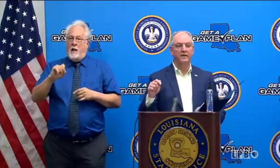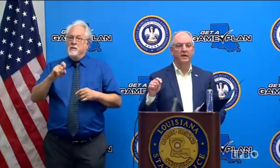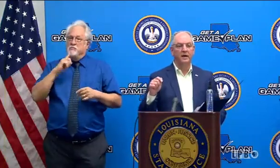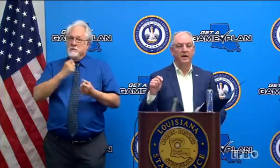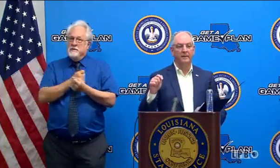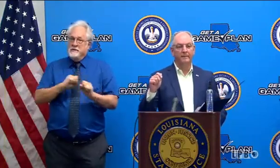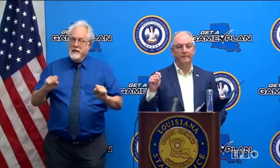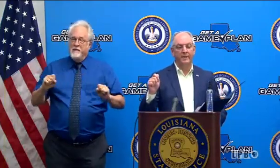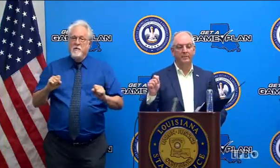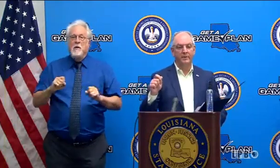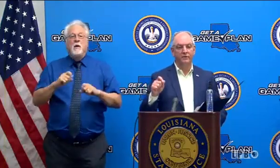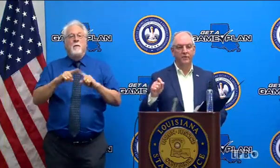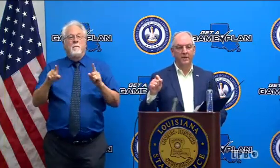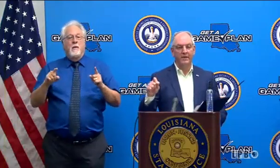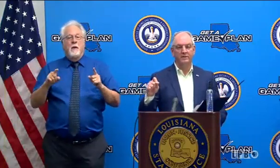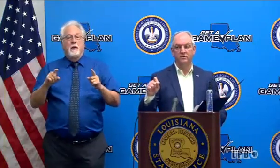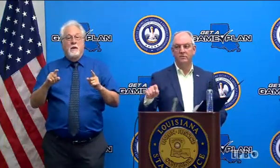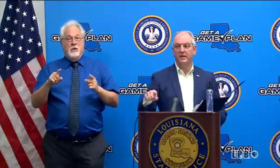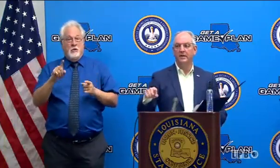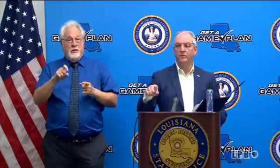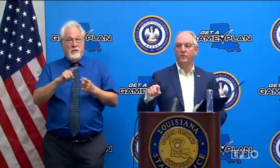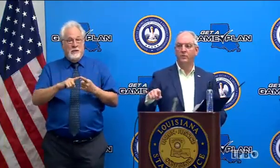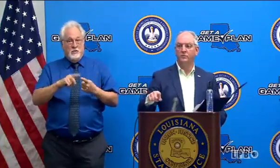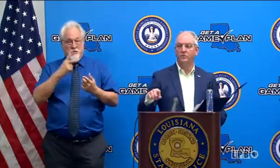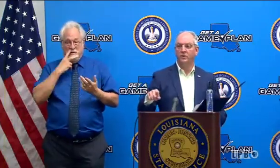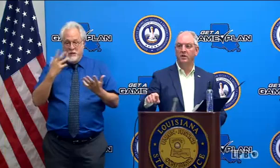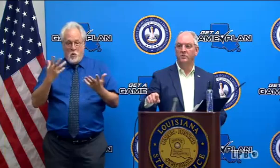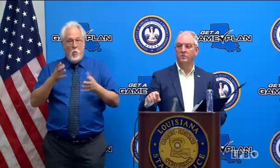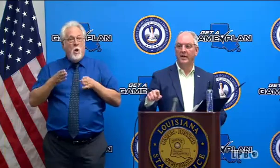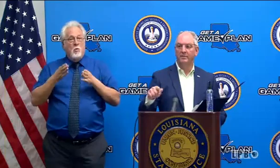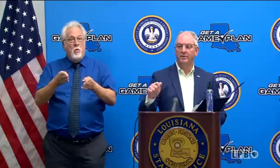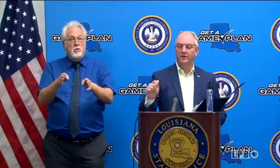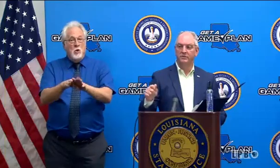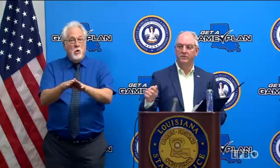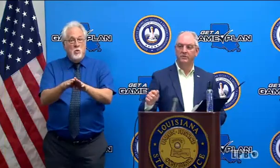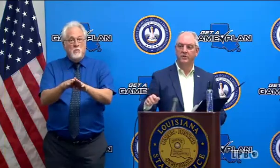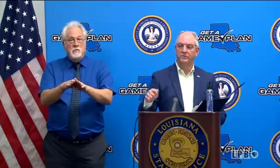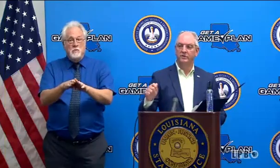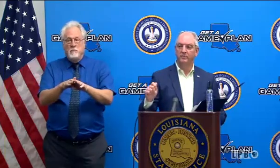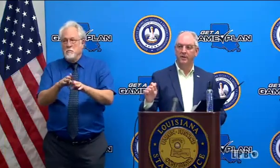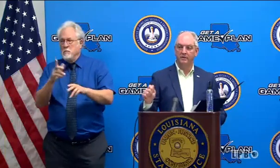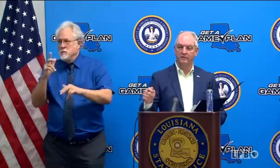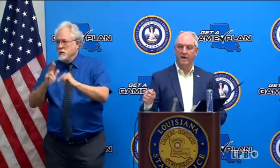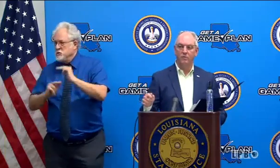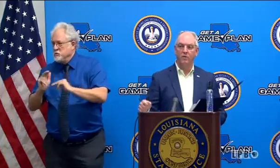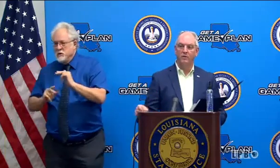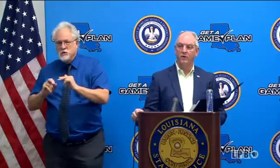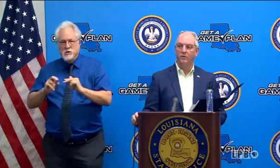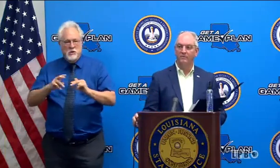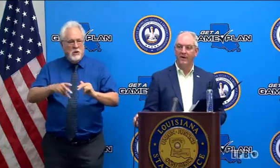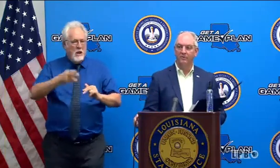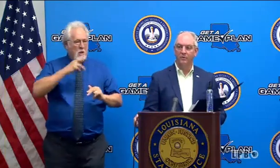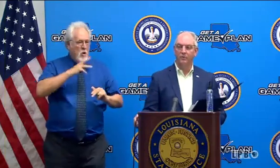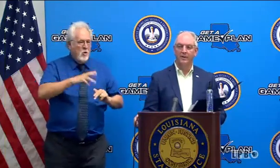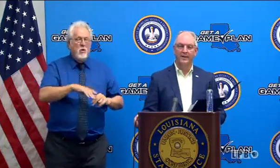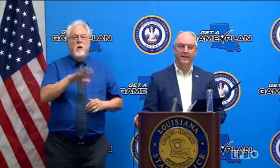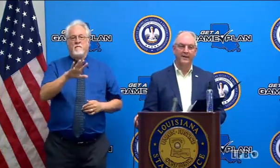that. But if you need to see what roads are closed, either because of construction or because of high water, go